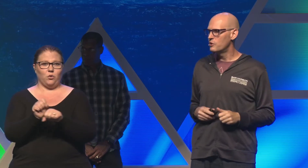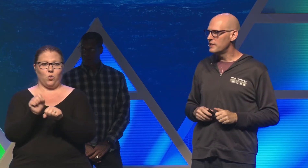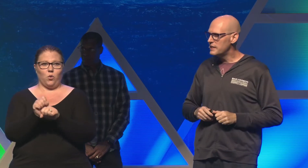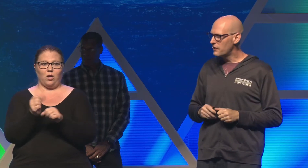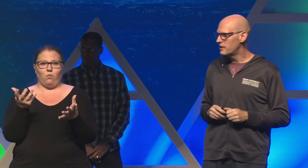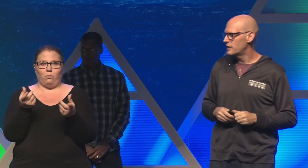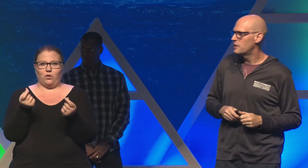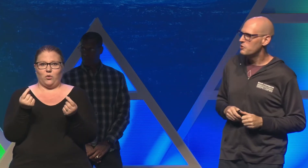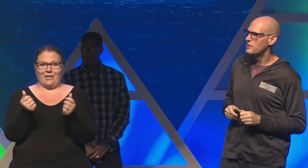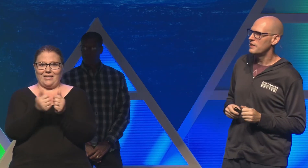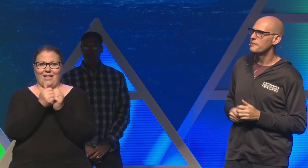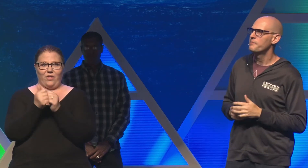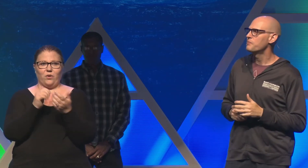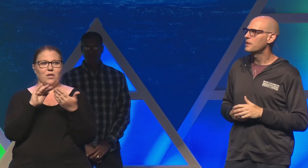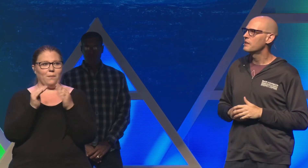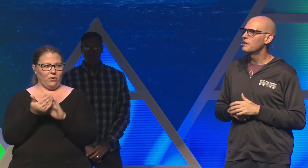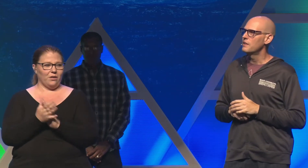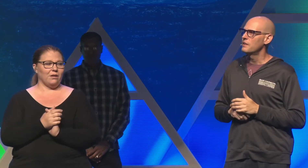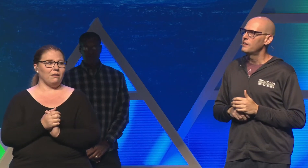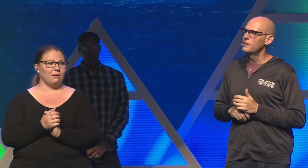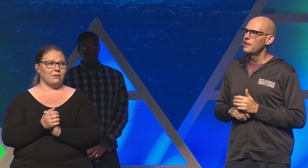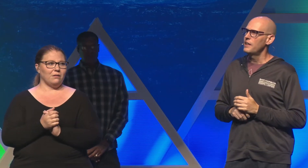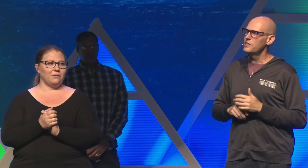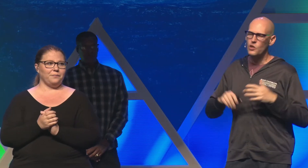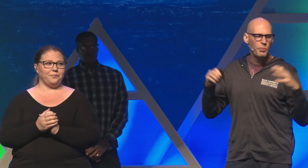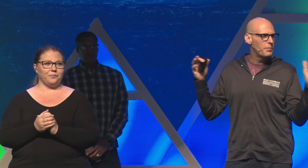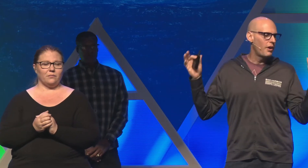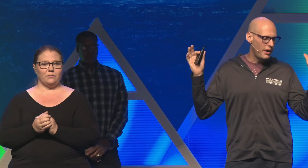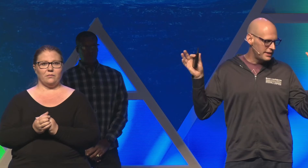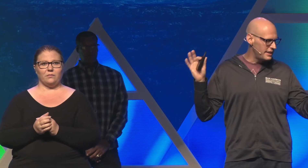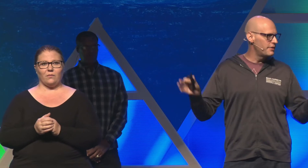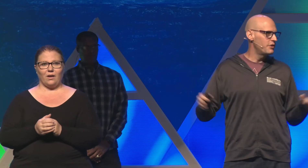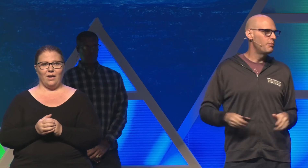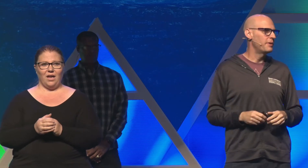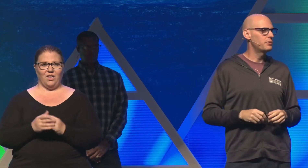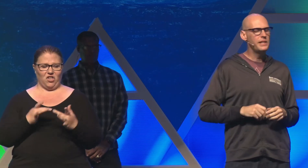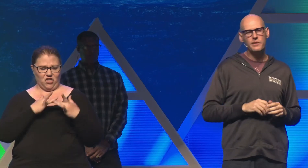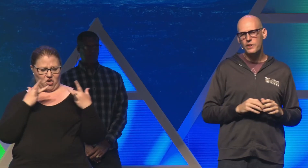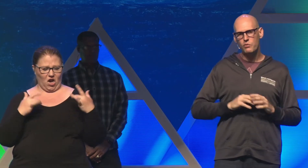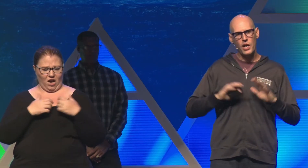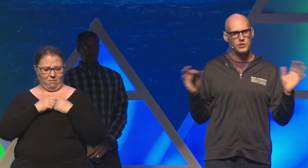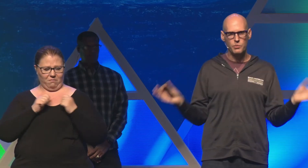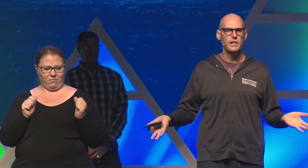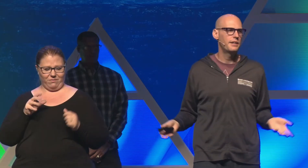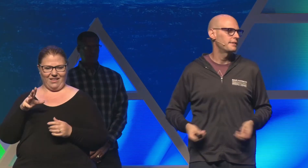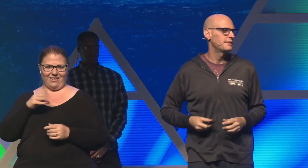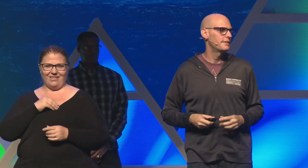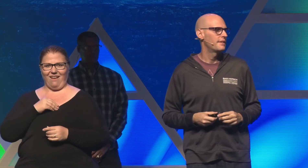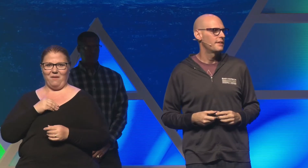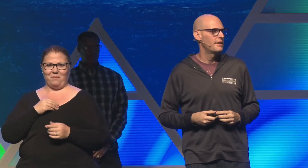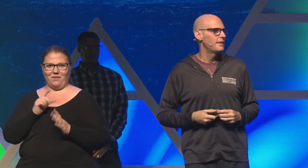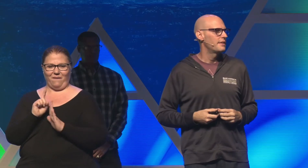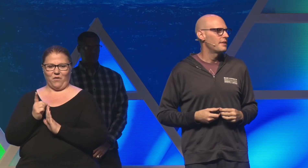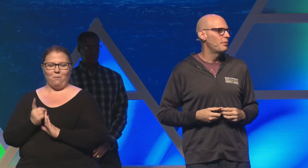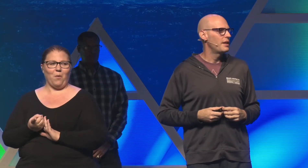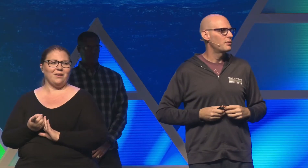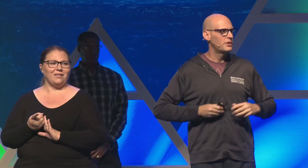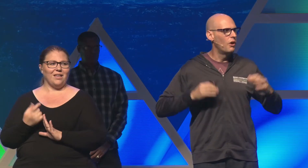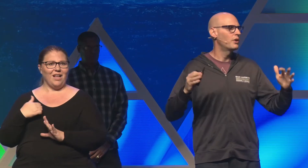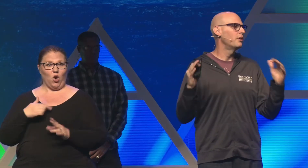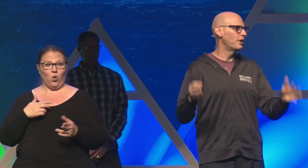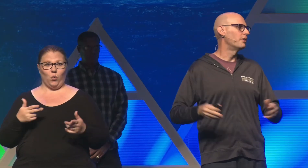what we're doing together as a community. And just open up your heart to these few moments. We live in a rushed week.